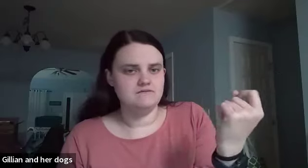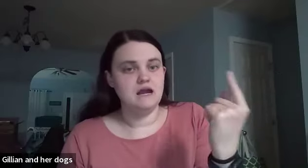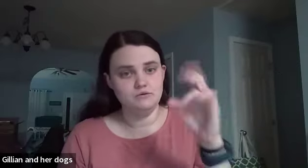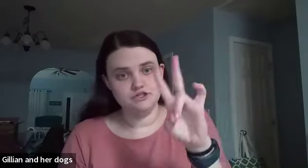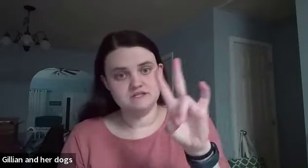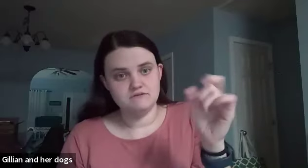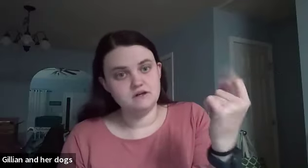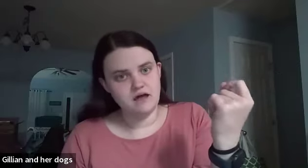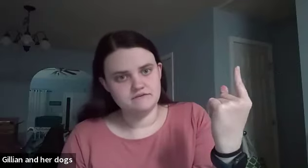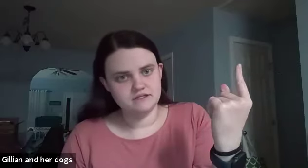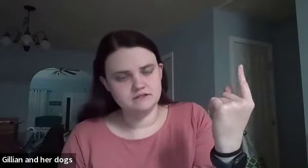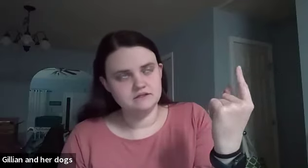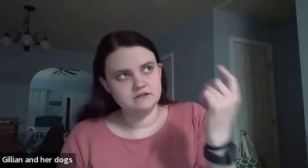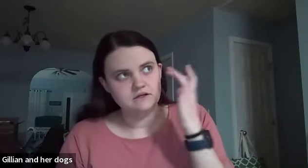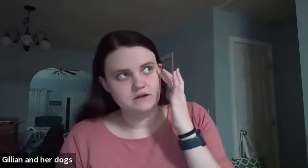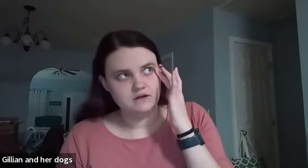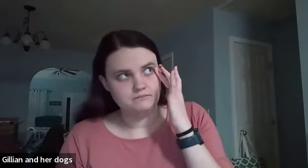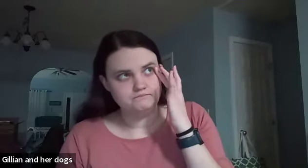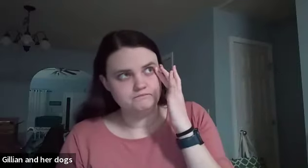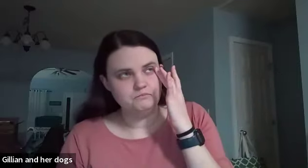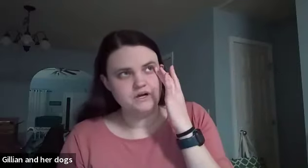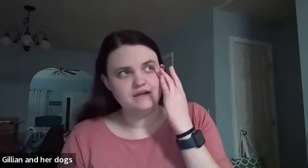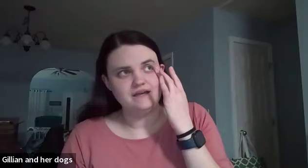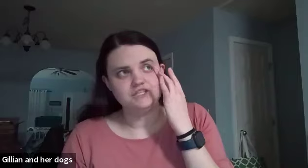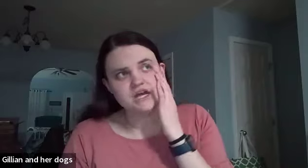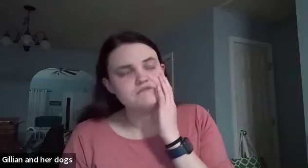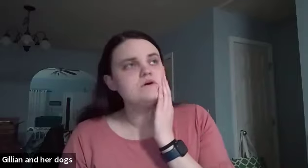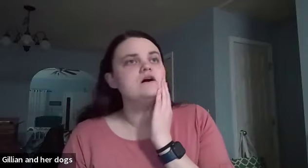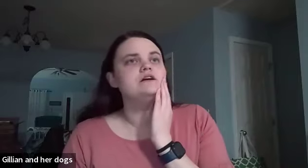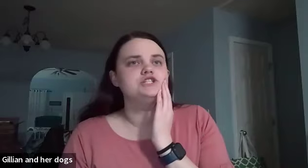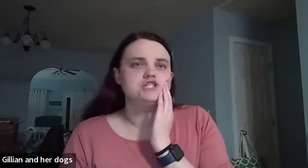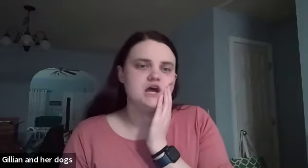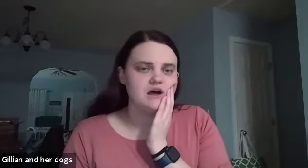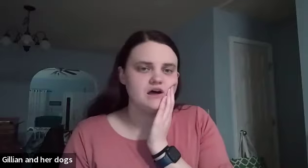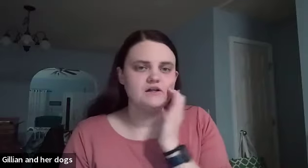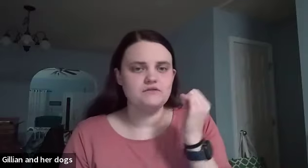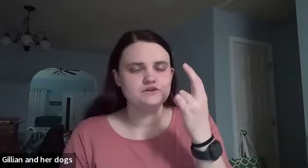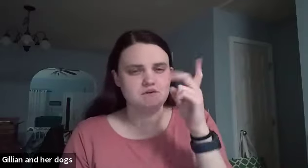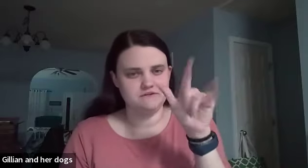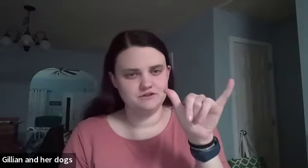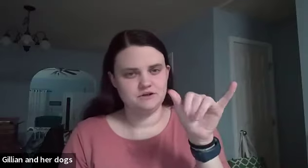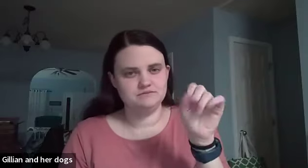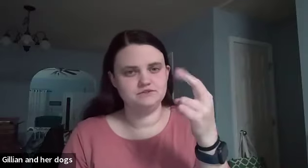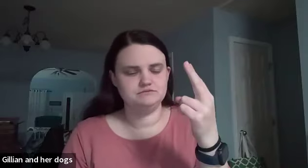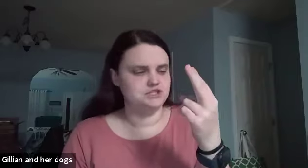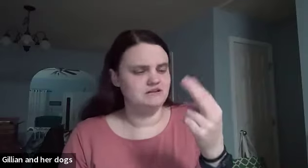7-Eleven, I would do 7-Eleven. But like Chevron, Shell, those I would fingerspell.